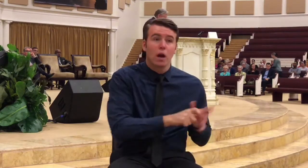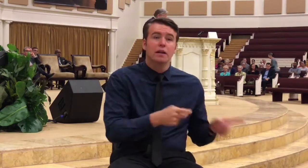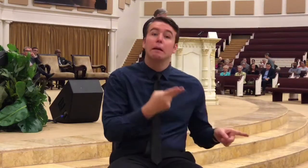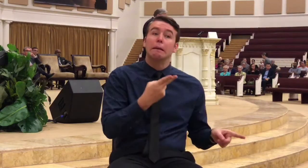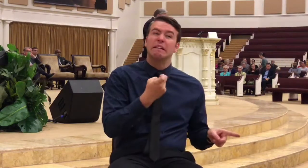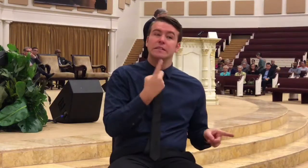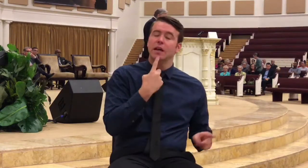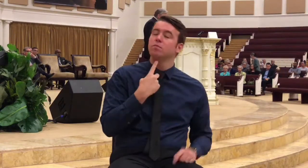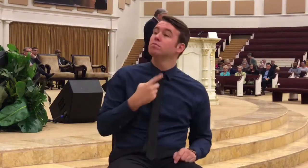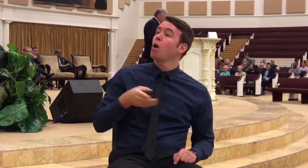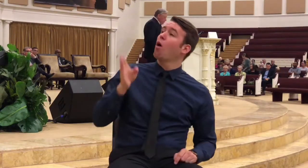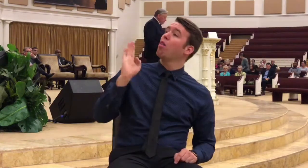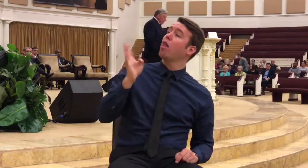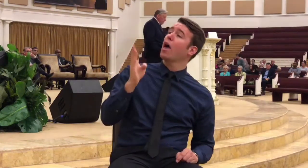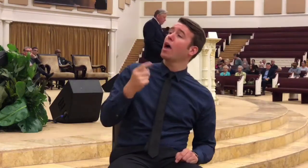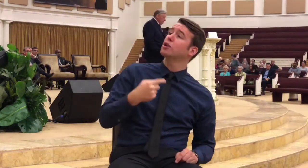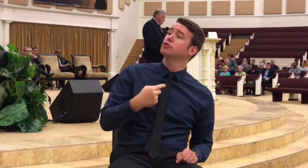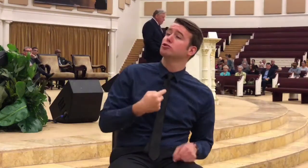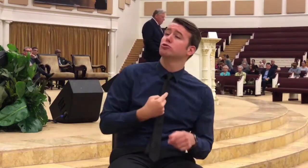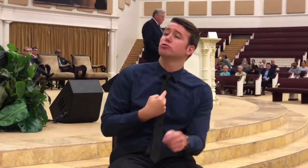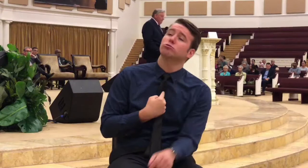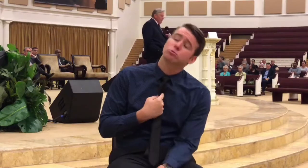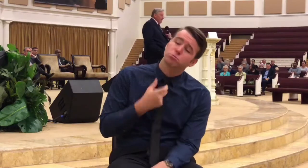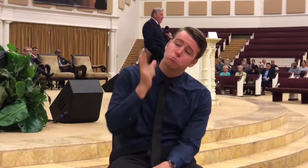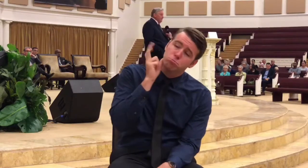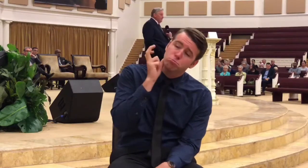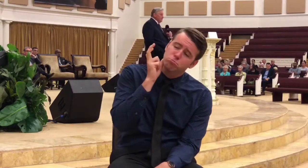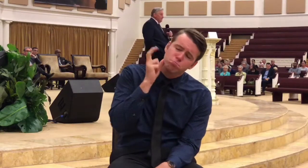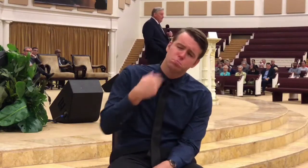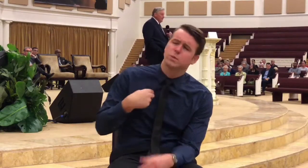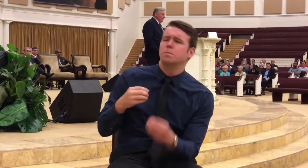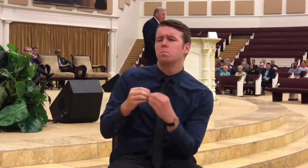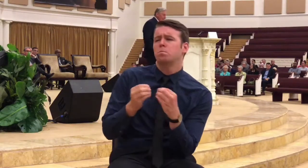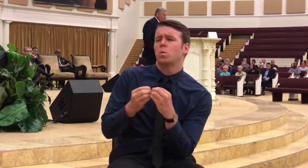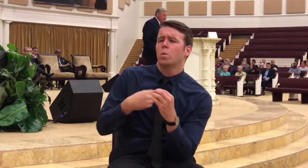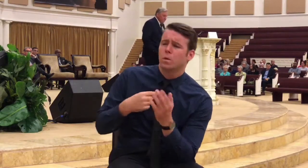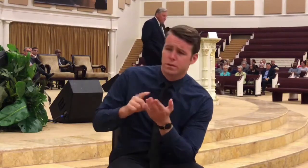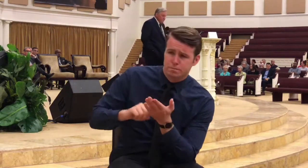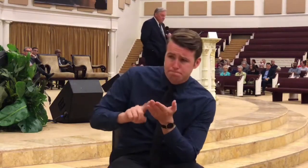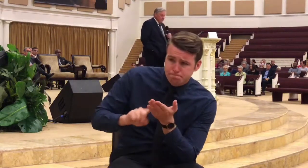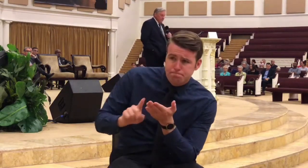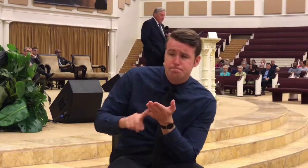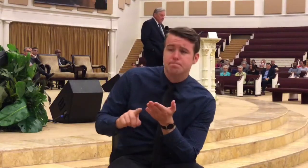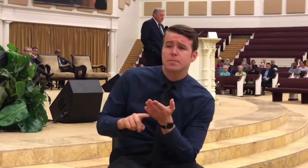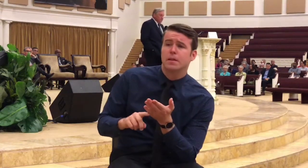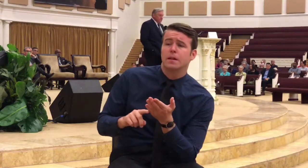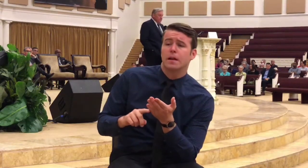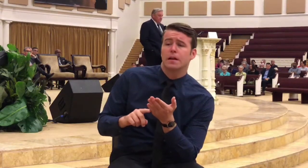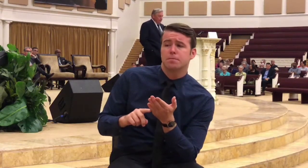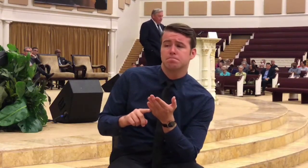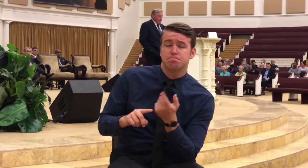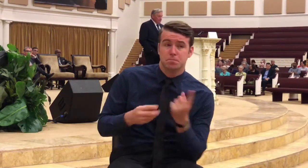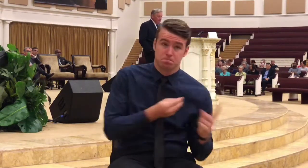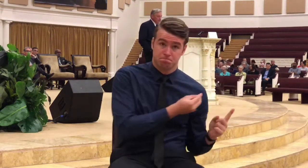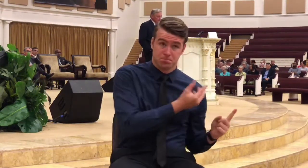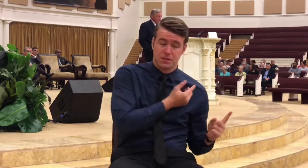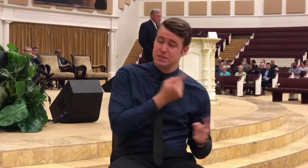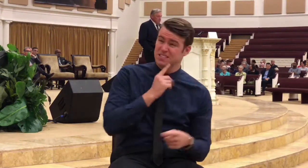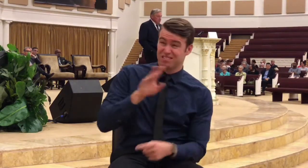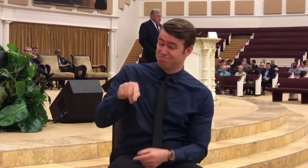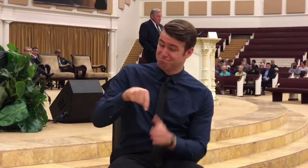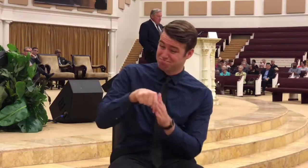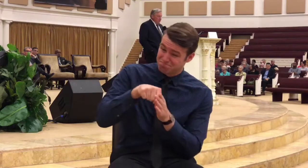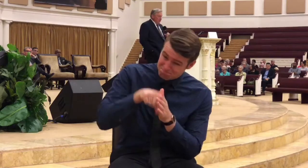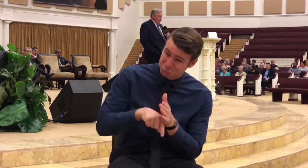that require close inspection, and he said they have really profound